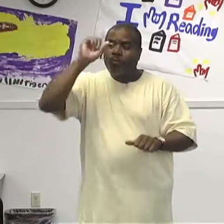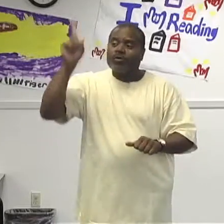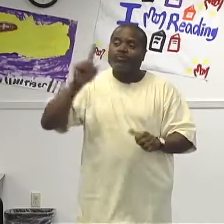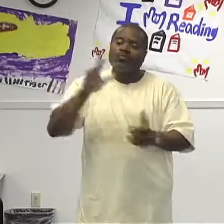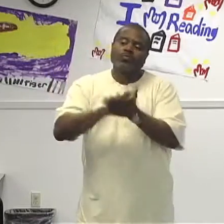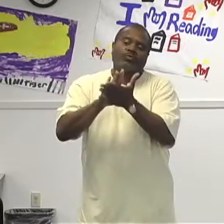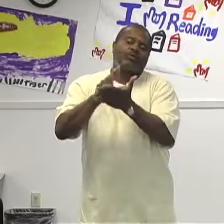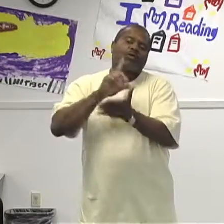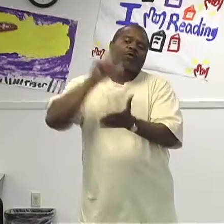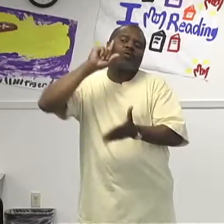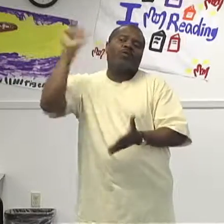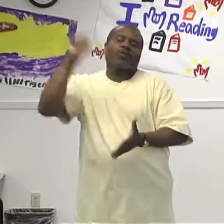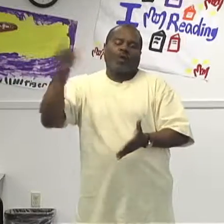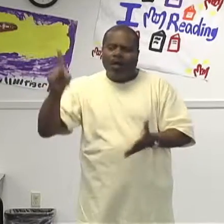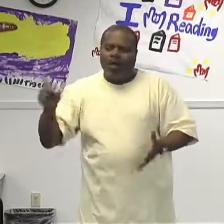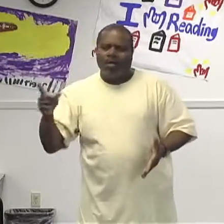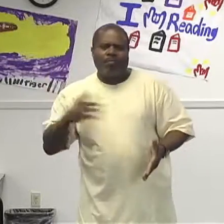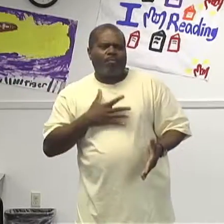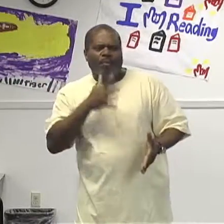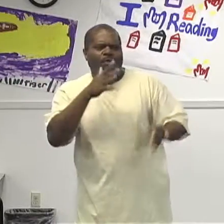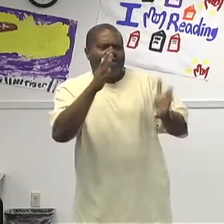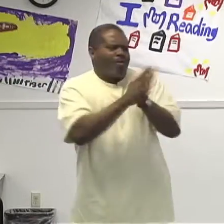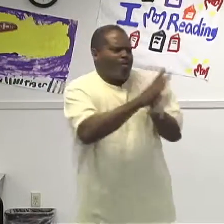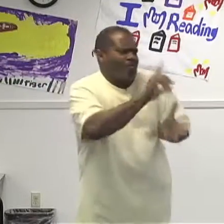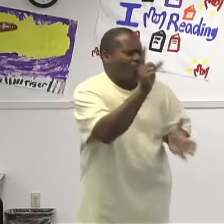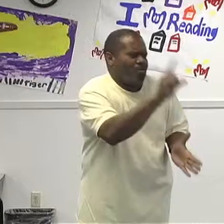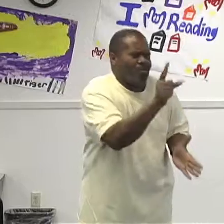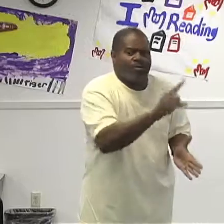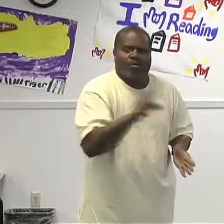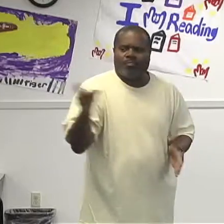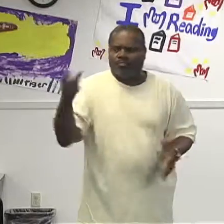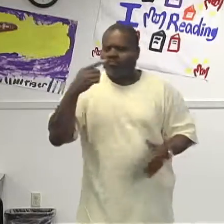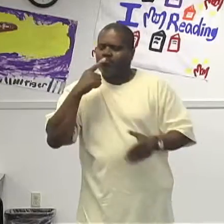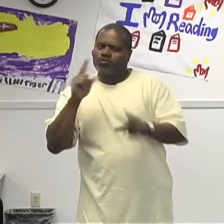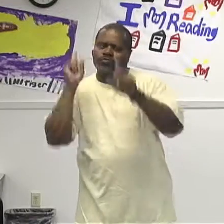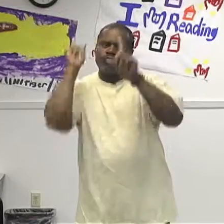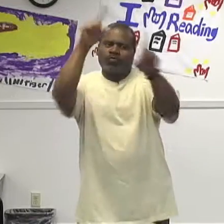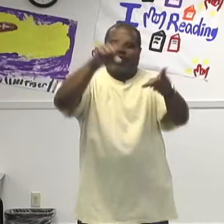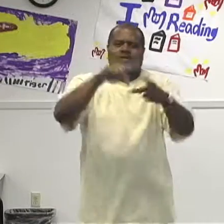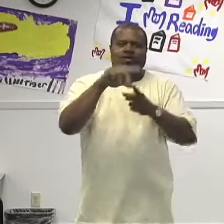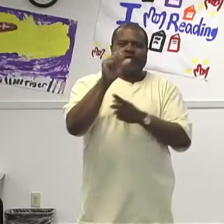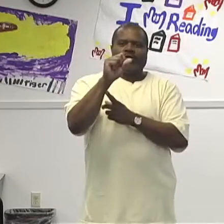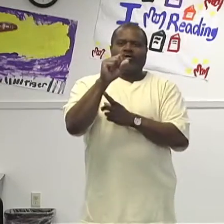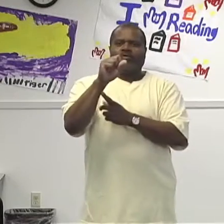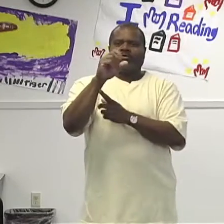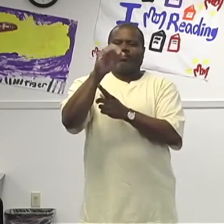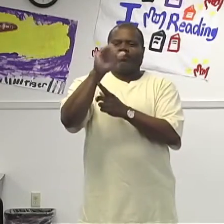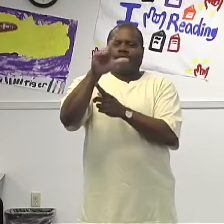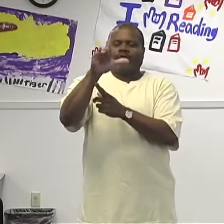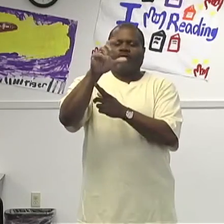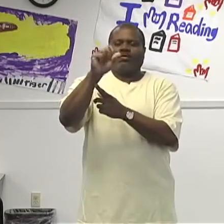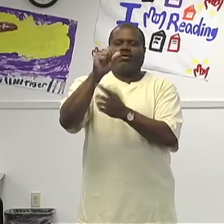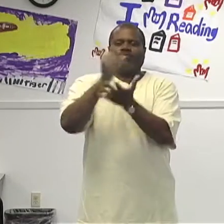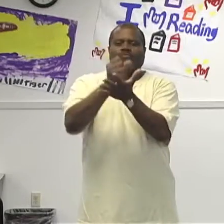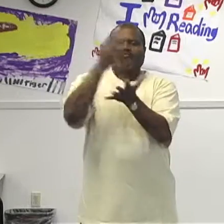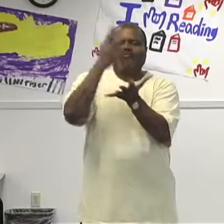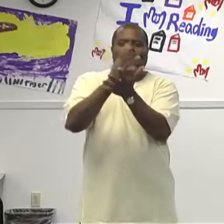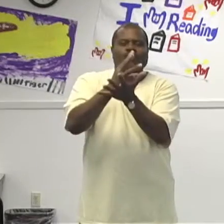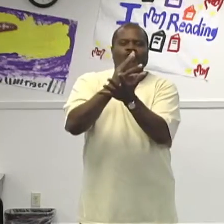One day, a woman approached my mom at church and asked where she was going to send me to school. My mom had no idea.